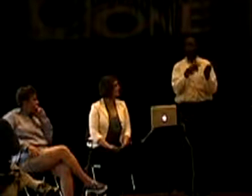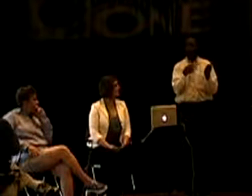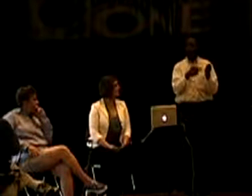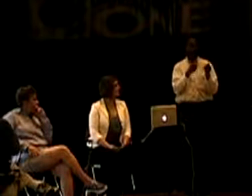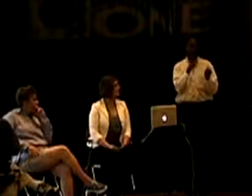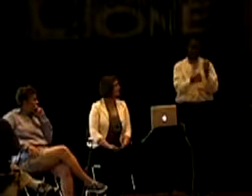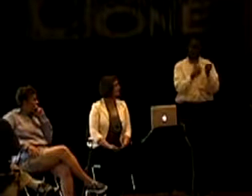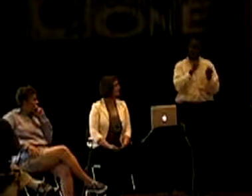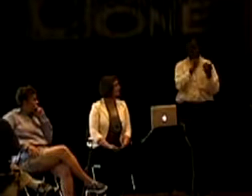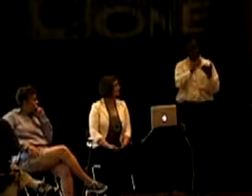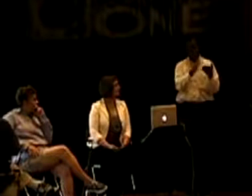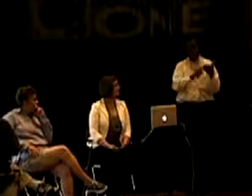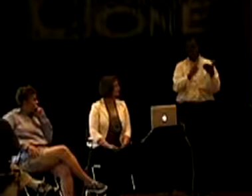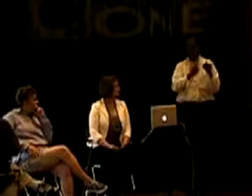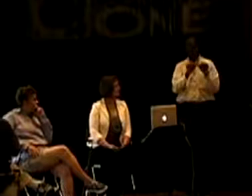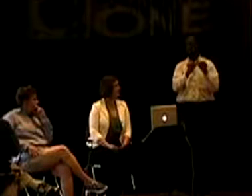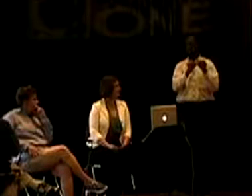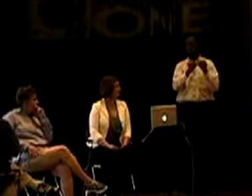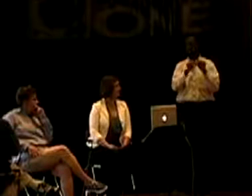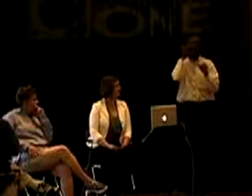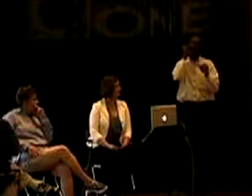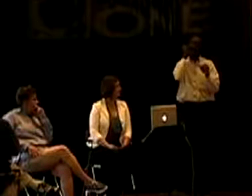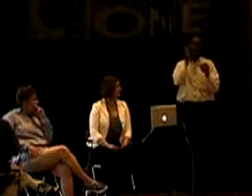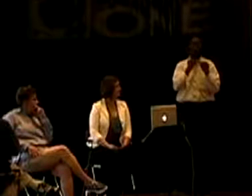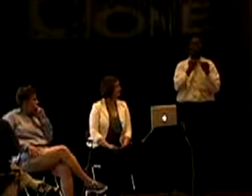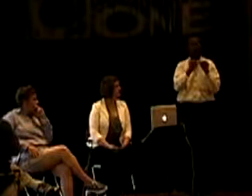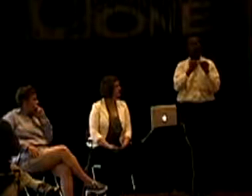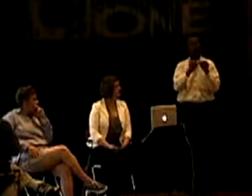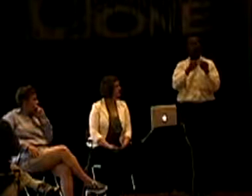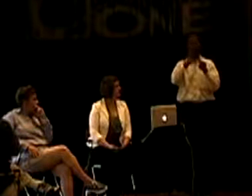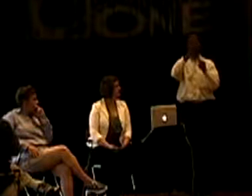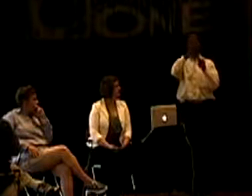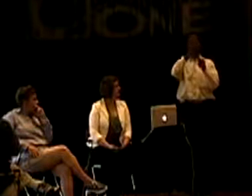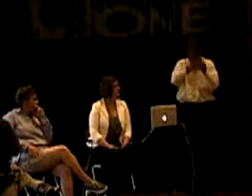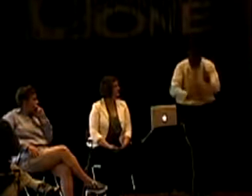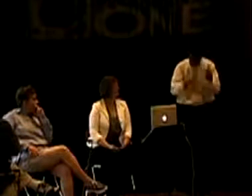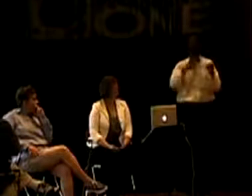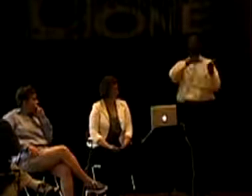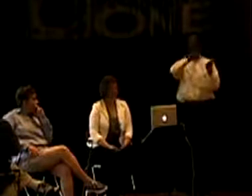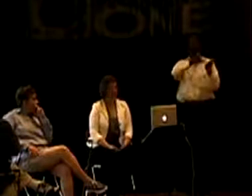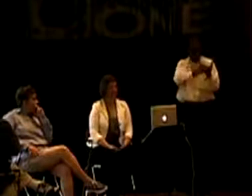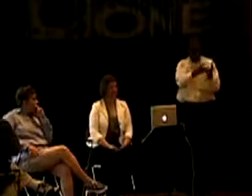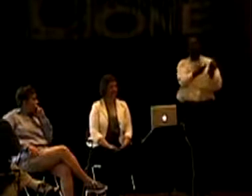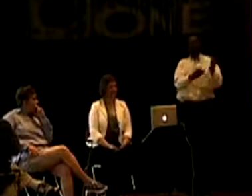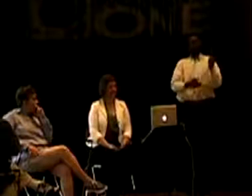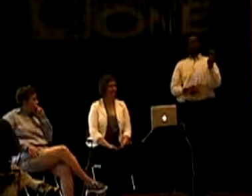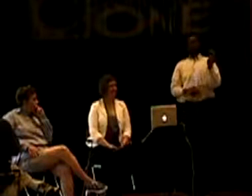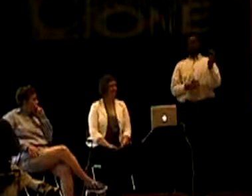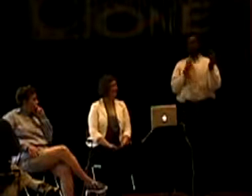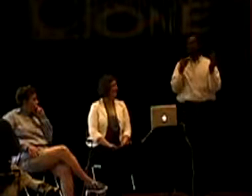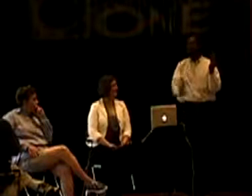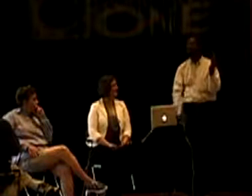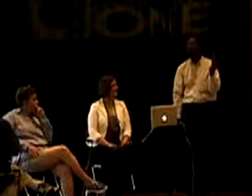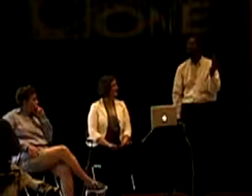I probably wrote it over the course of 3 months. And it wasn't good, and I probably would have not gone back to